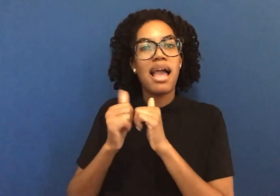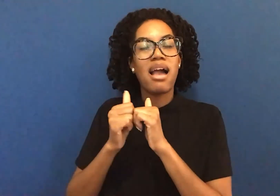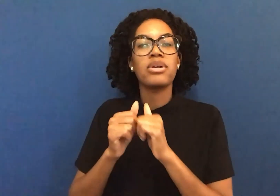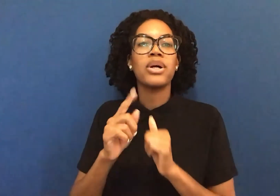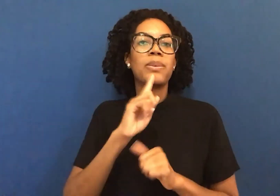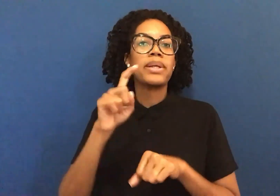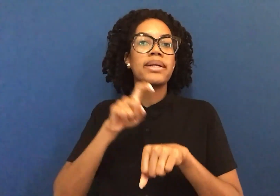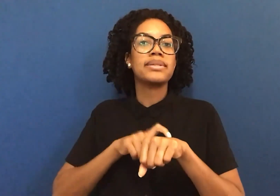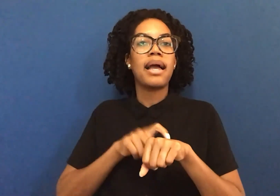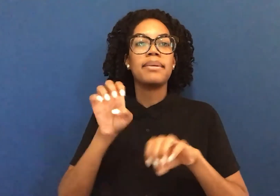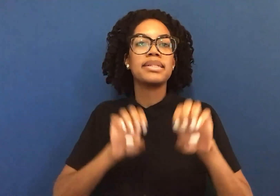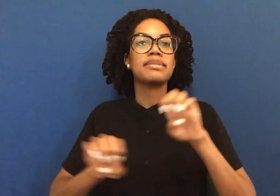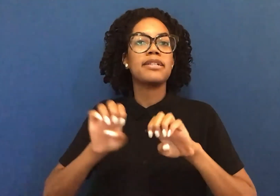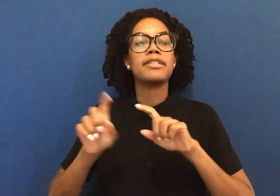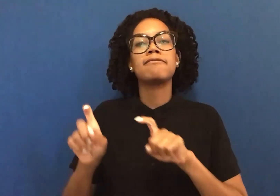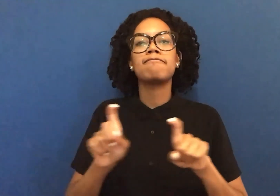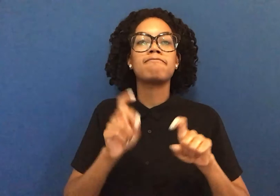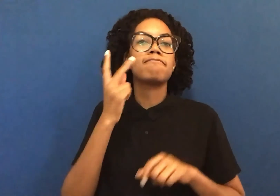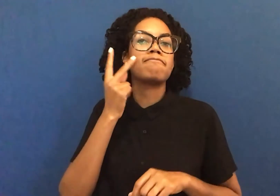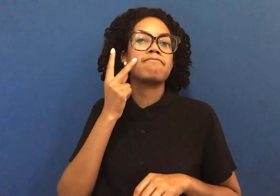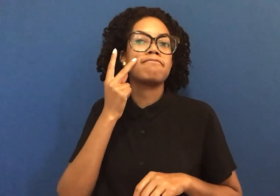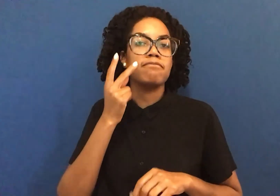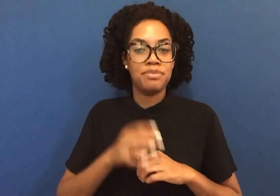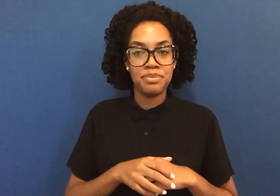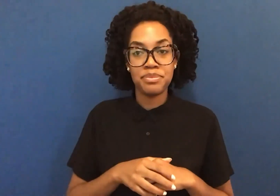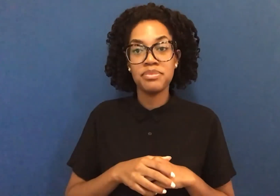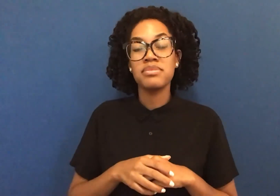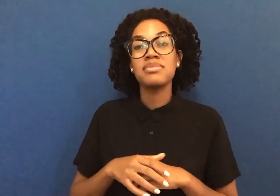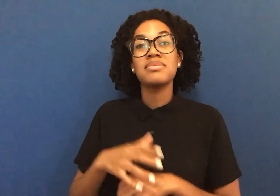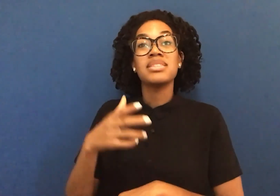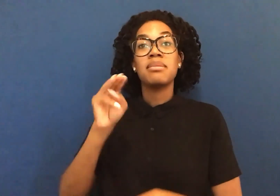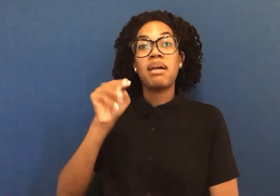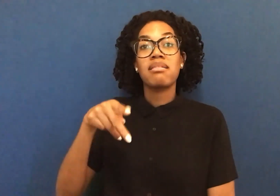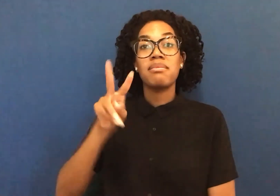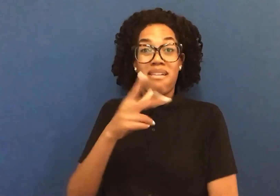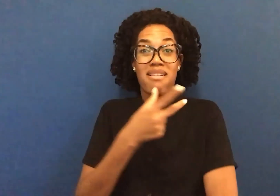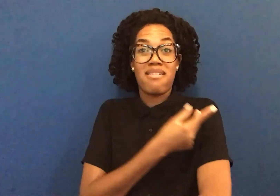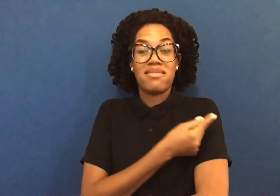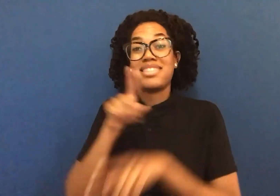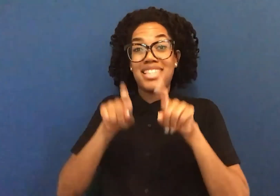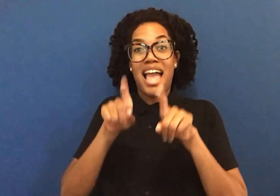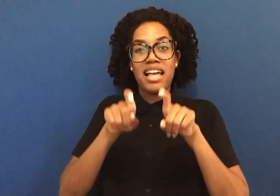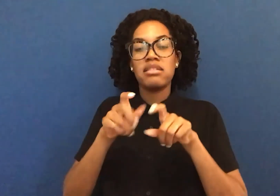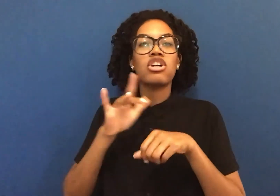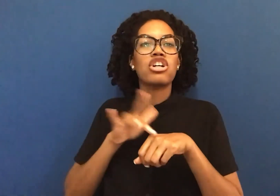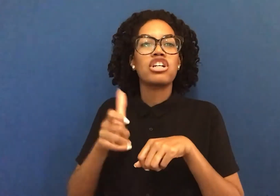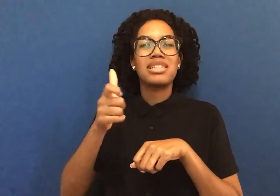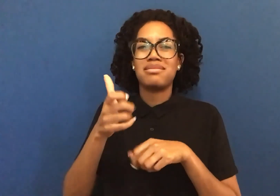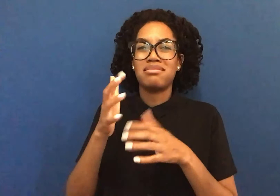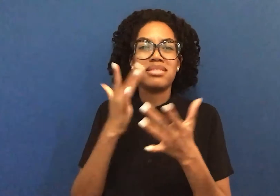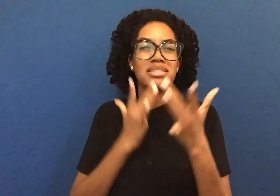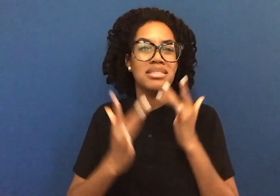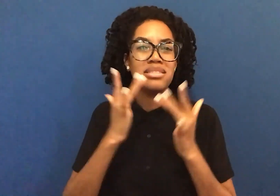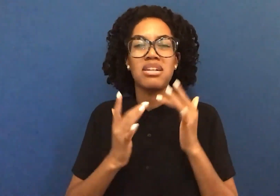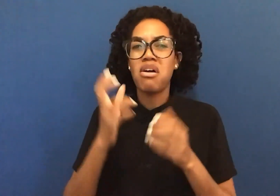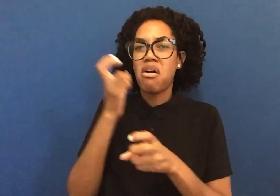Monkeypox testing was rationed in the early months of the outbreak. It was hard to get a test. Individuals had to do a huge amount of